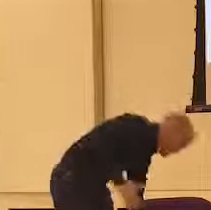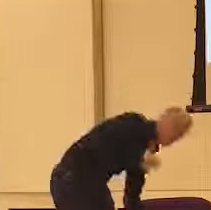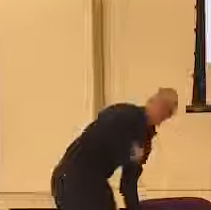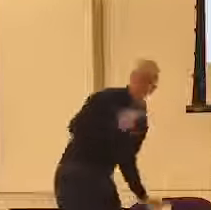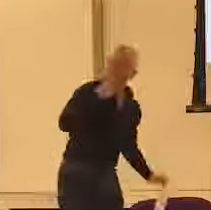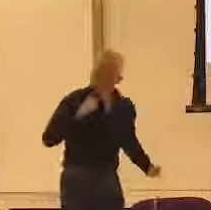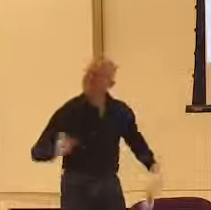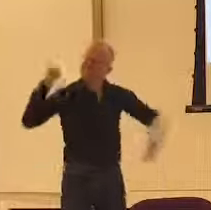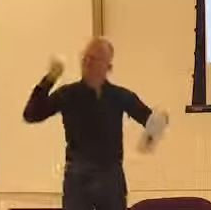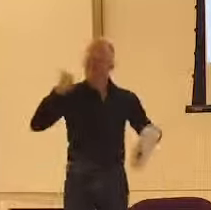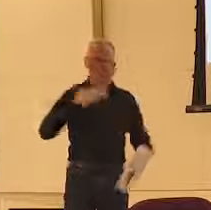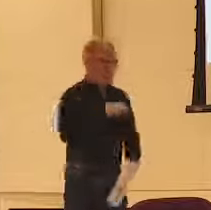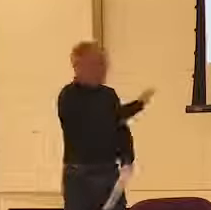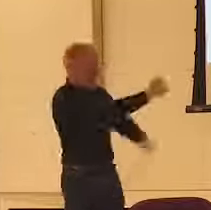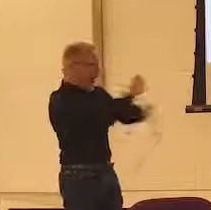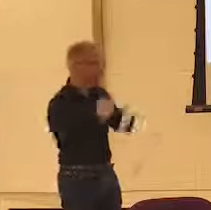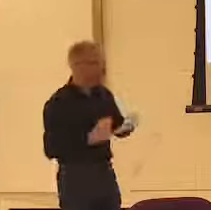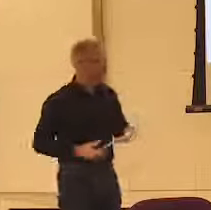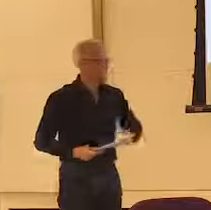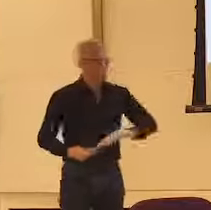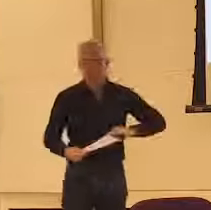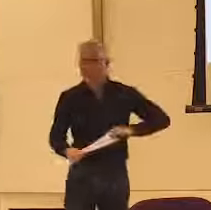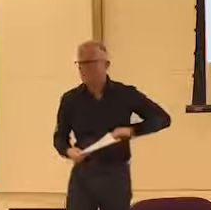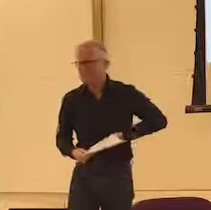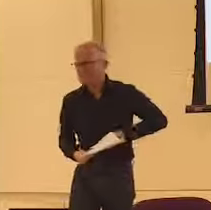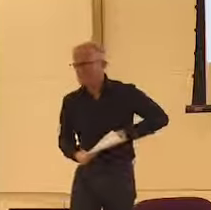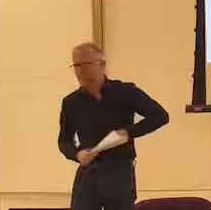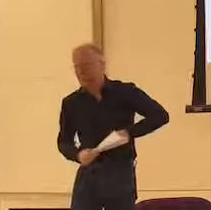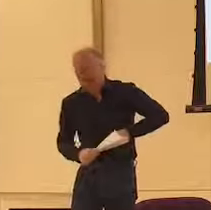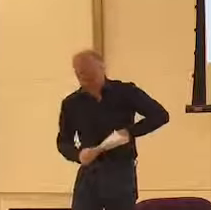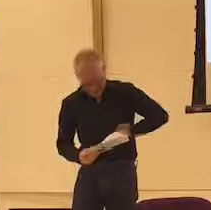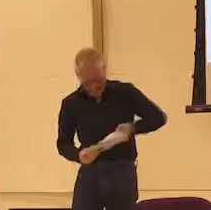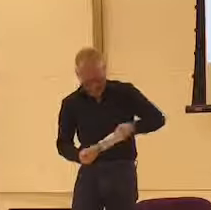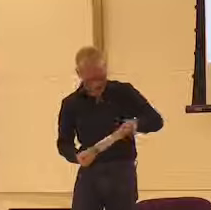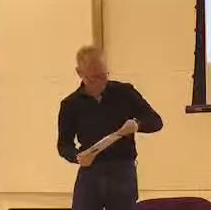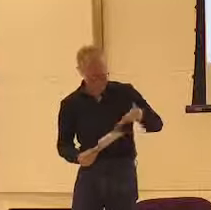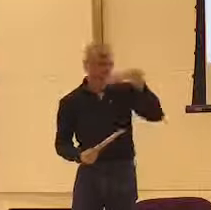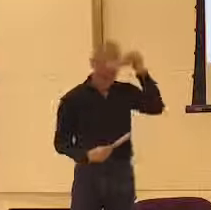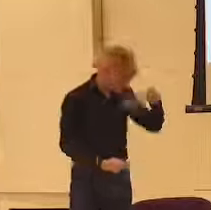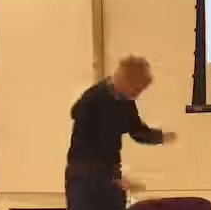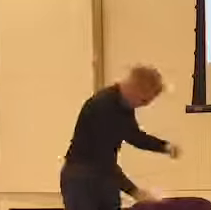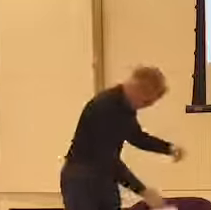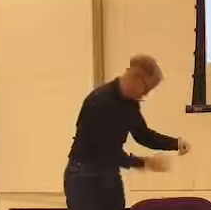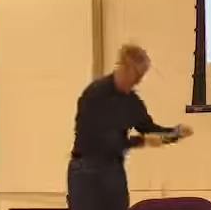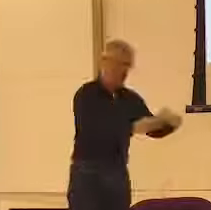need more. I want the taste to be really strong, and I want some good help for that.